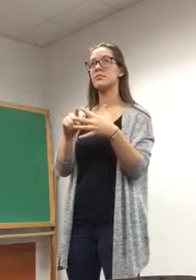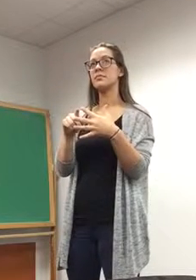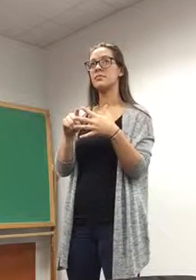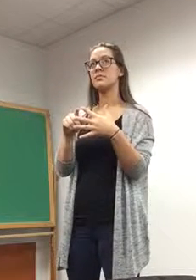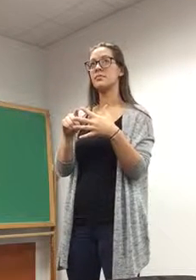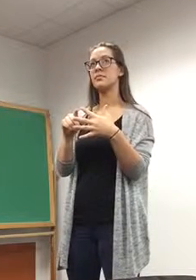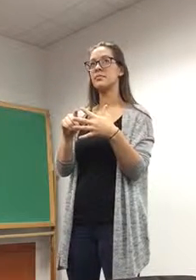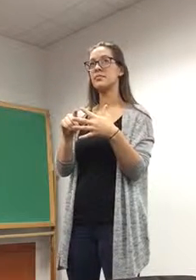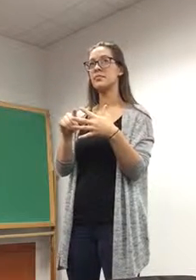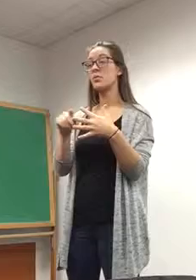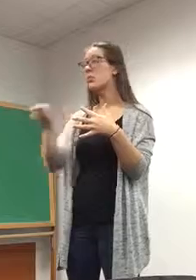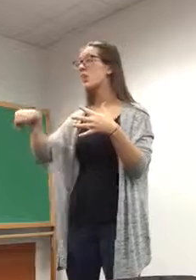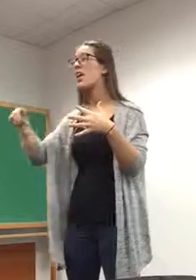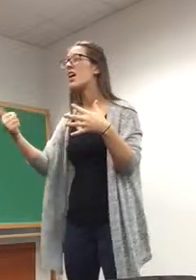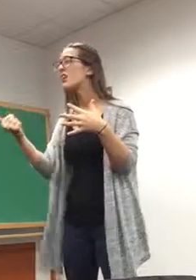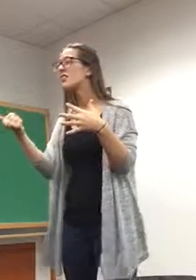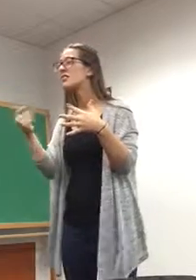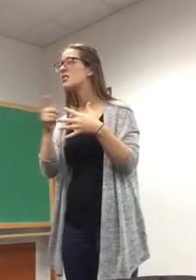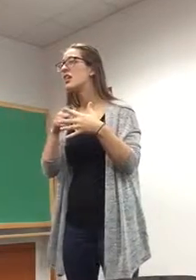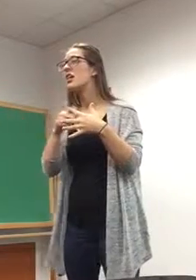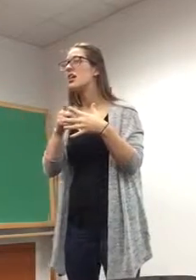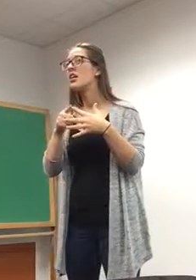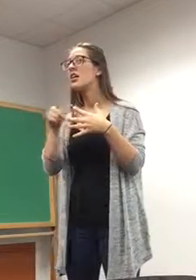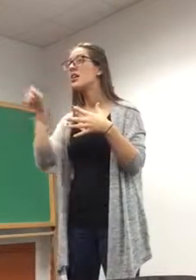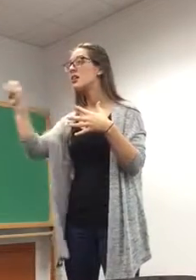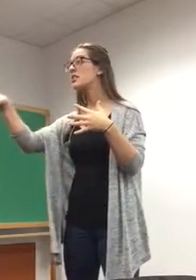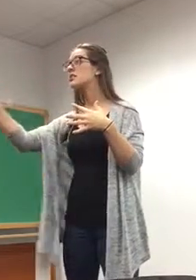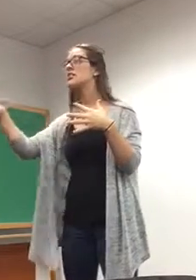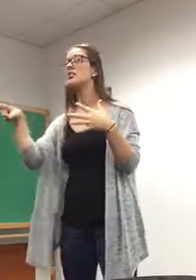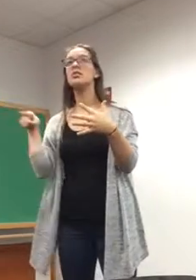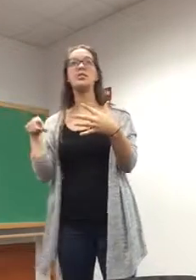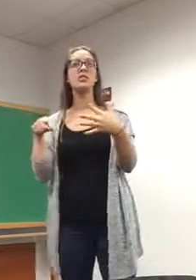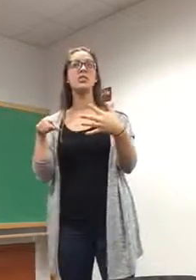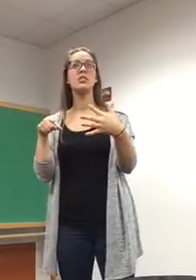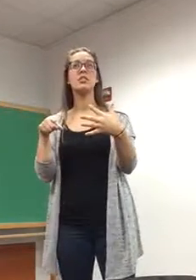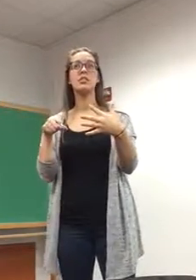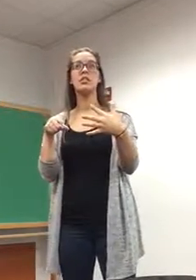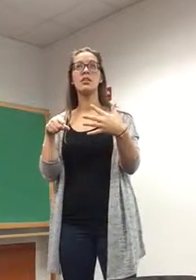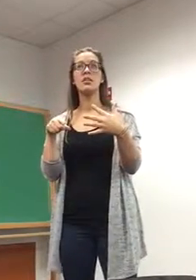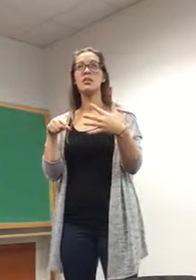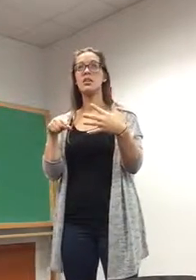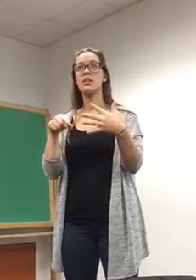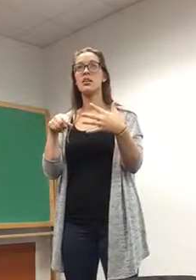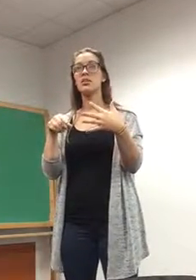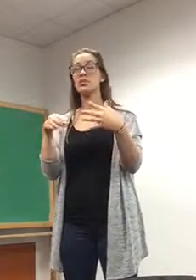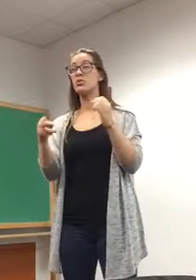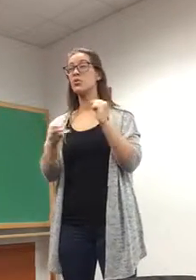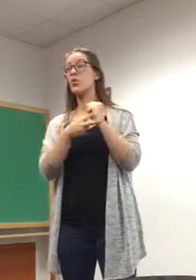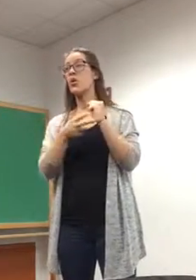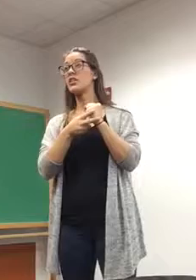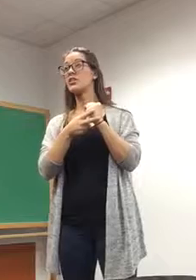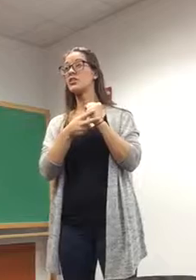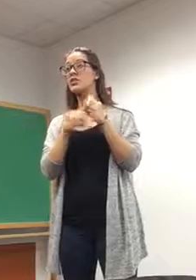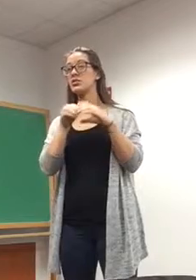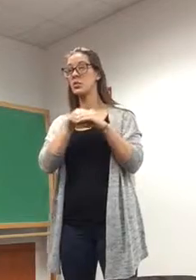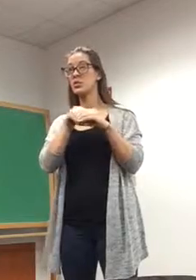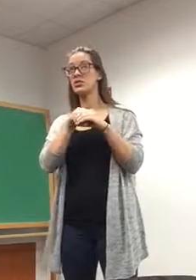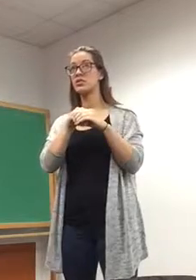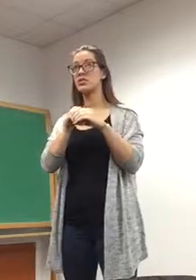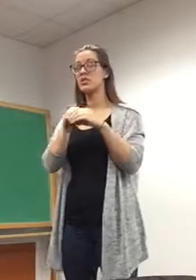Okay, what else does the skeletal system do for our body? Yes? Oh, wonderful. Storage. Storage of minerals. What are some minerals that we